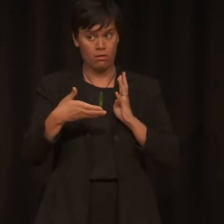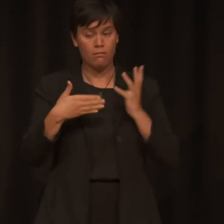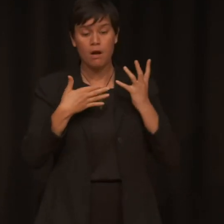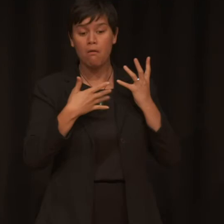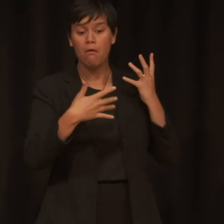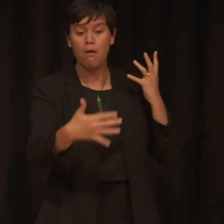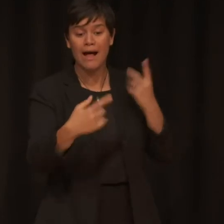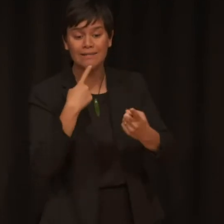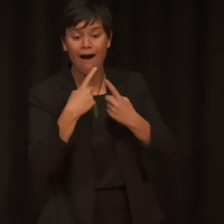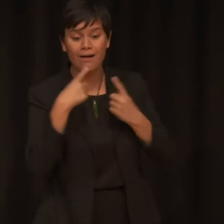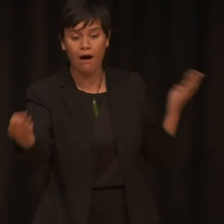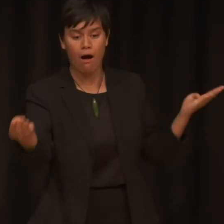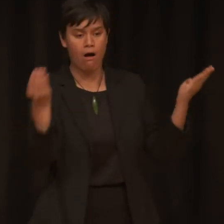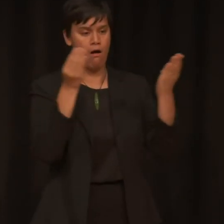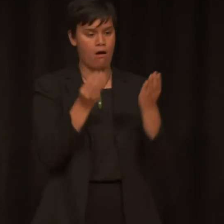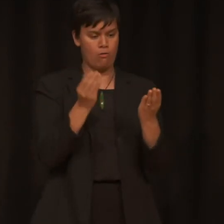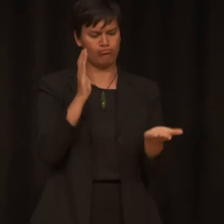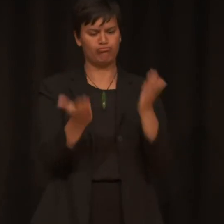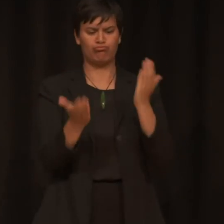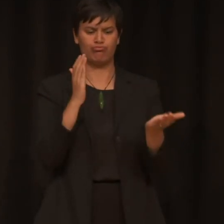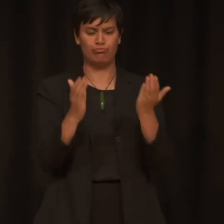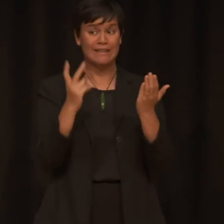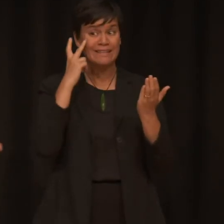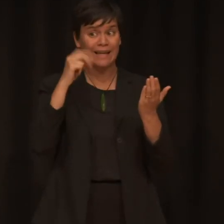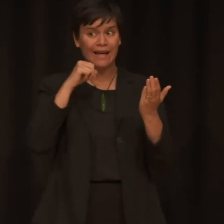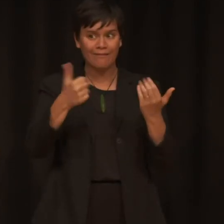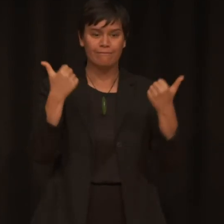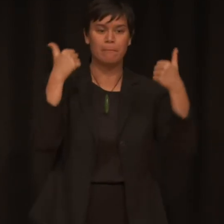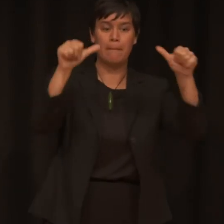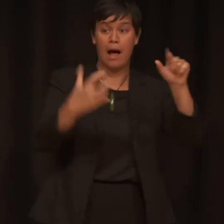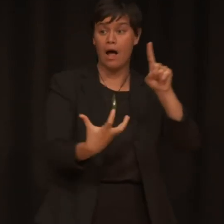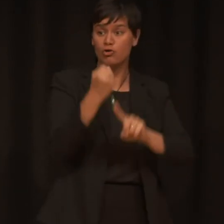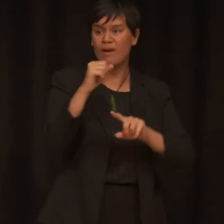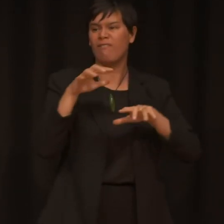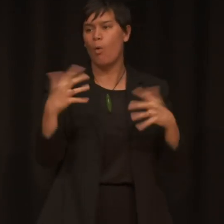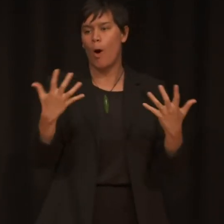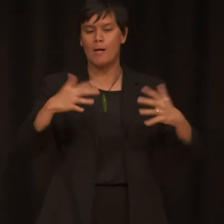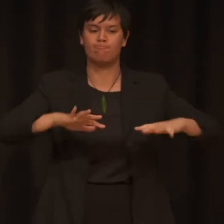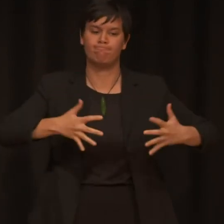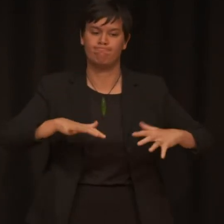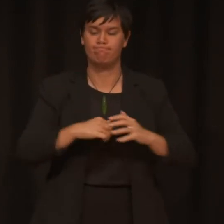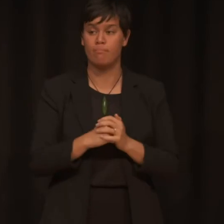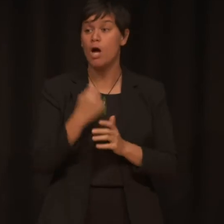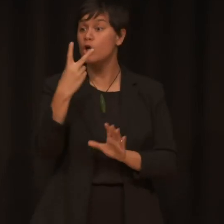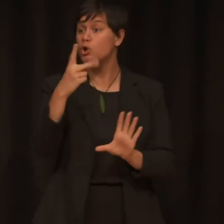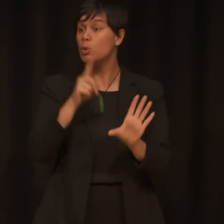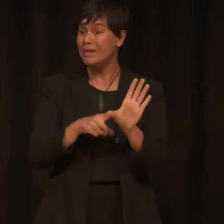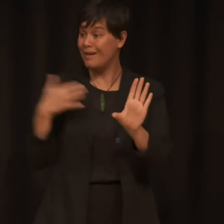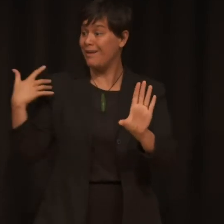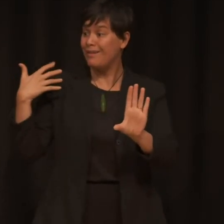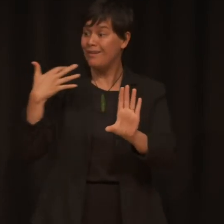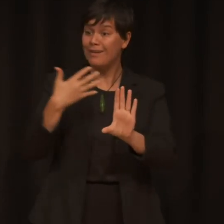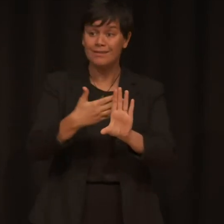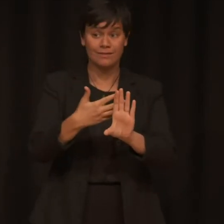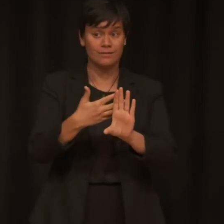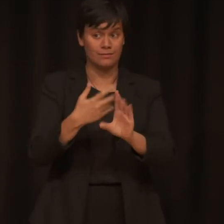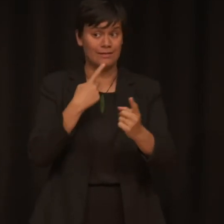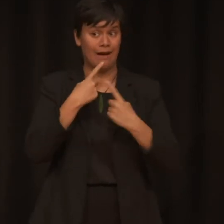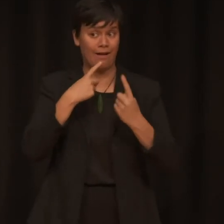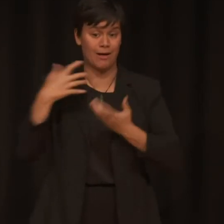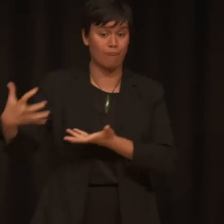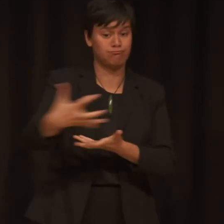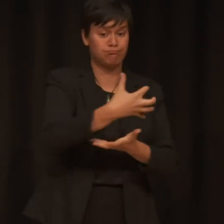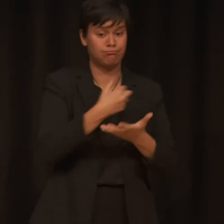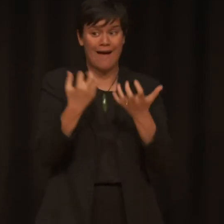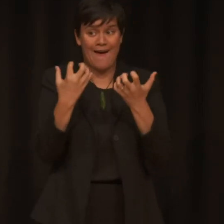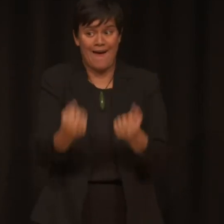back against that baseline and saying, how have we done over the last 2 years, 2 years worth of data to make an impact